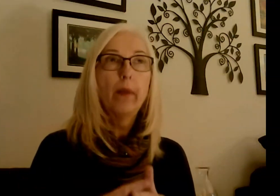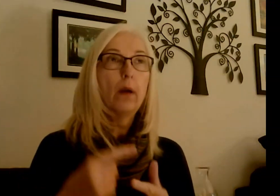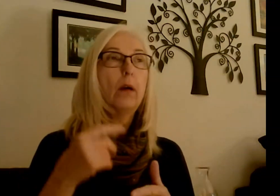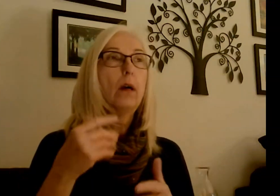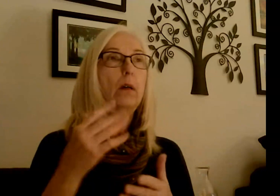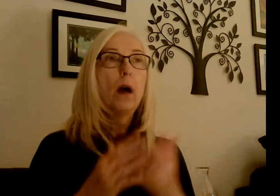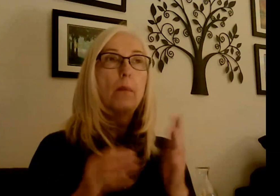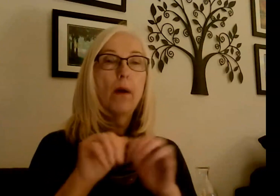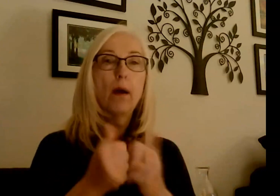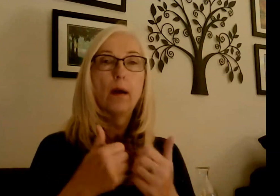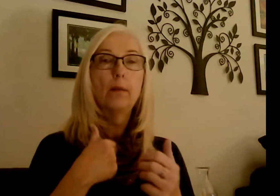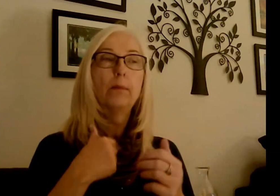but that was it.